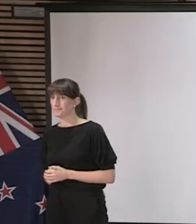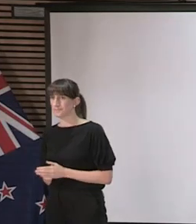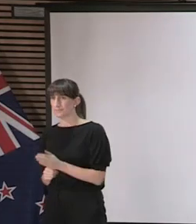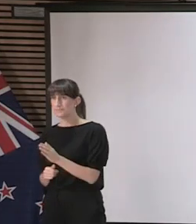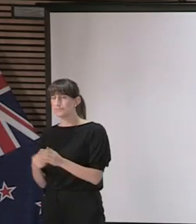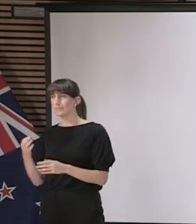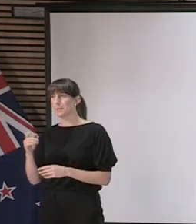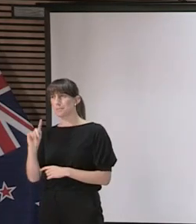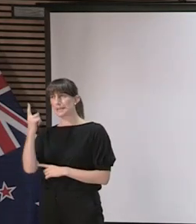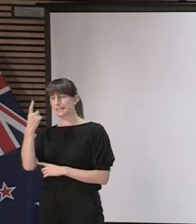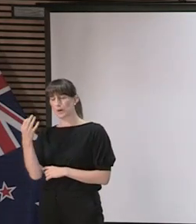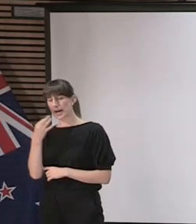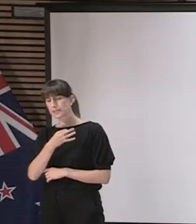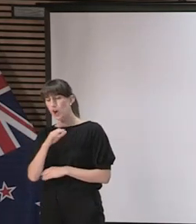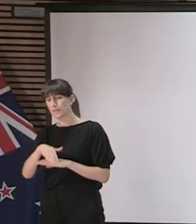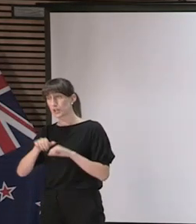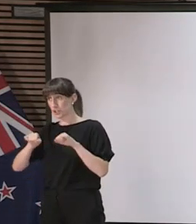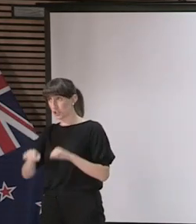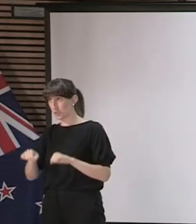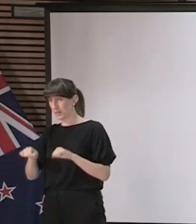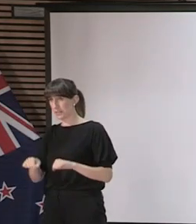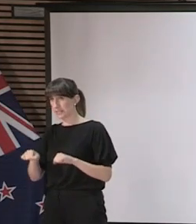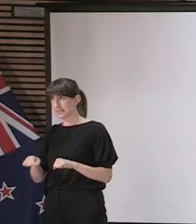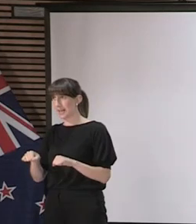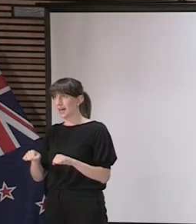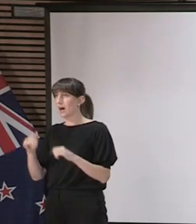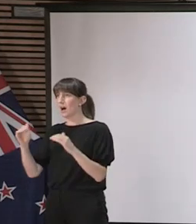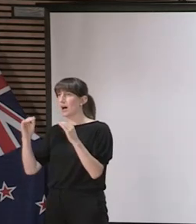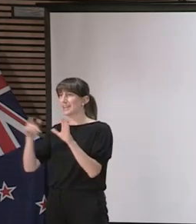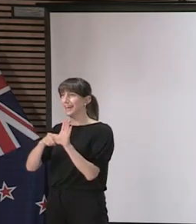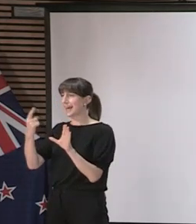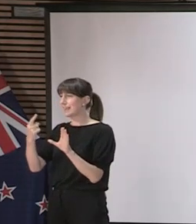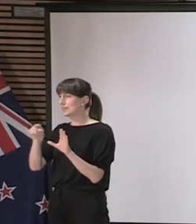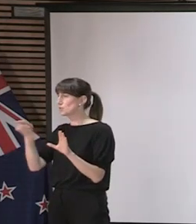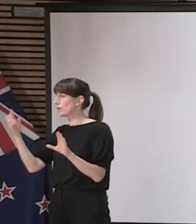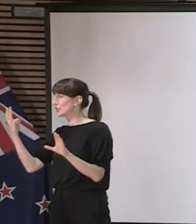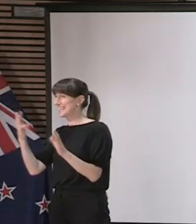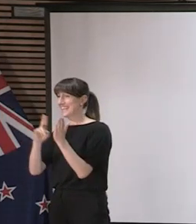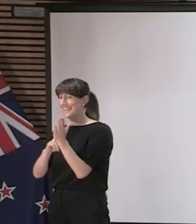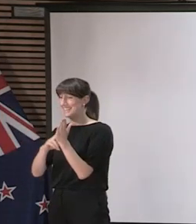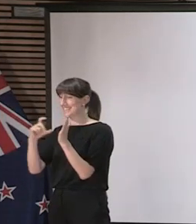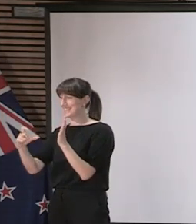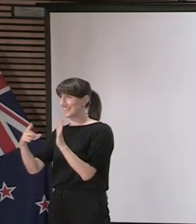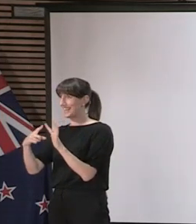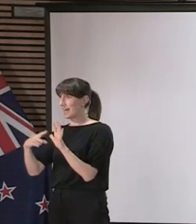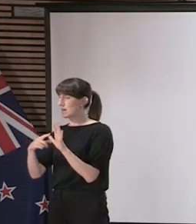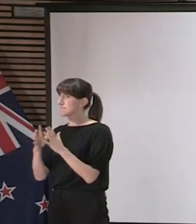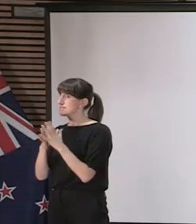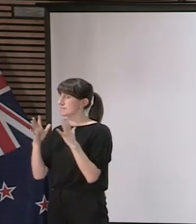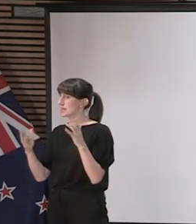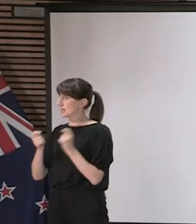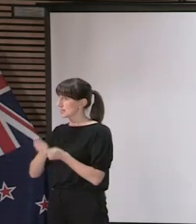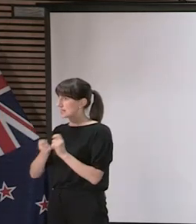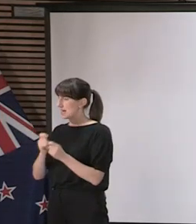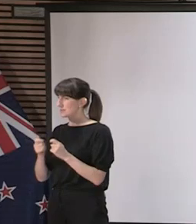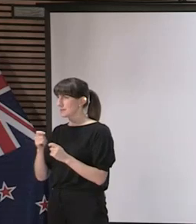impact, especially on those students sitting NCEA, looking at those big exams this year, impact on them, and what are you looking